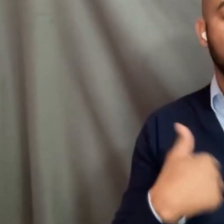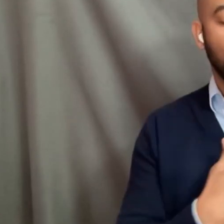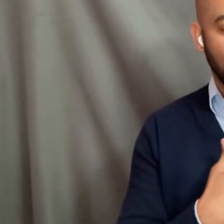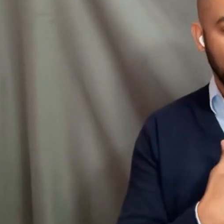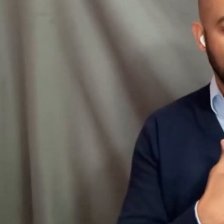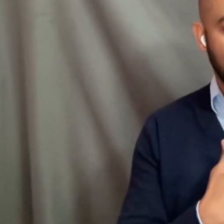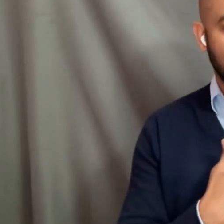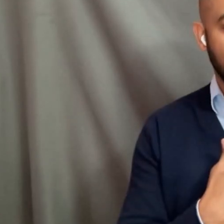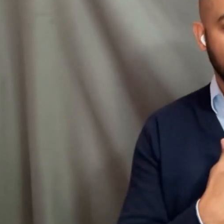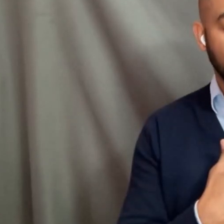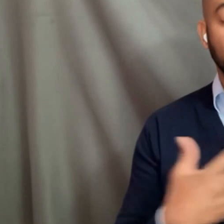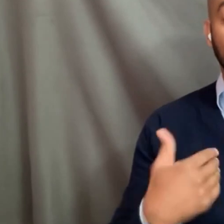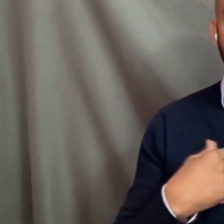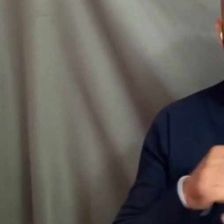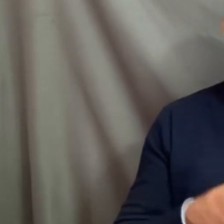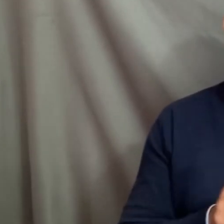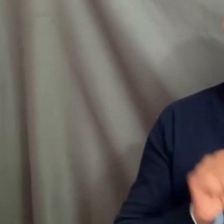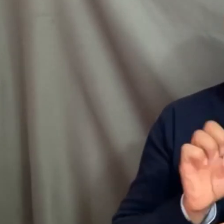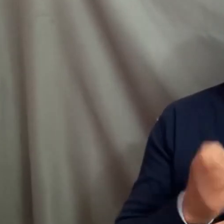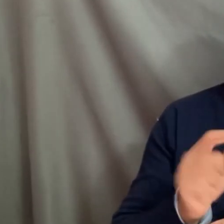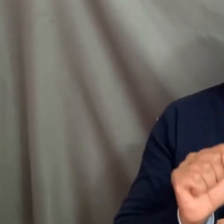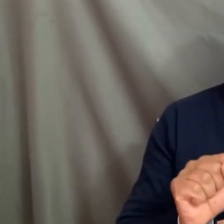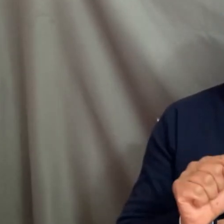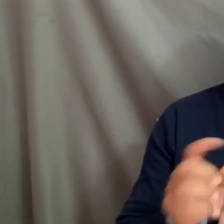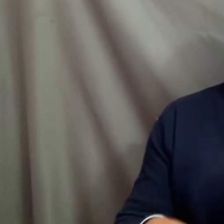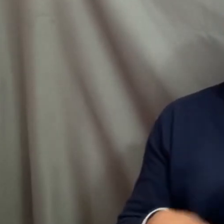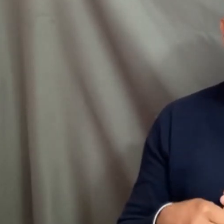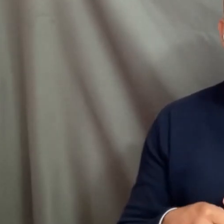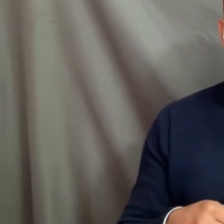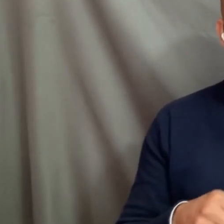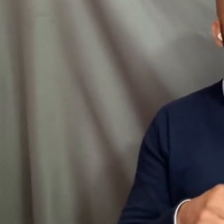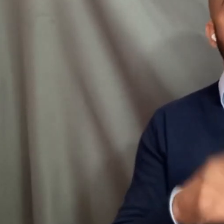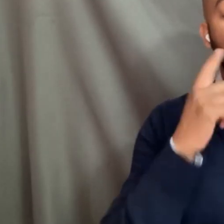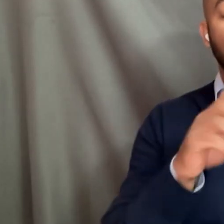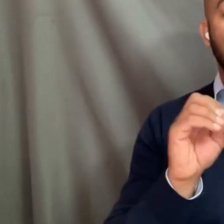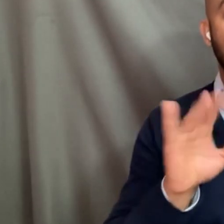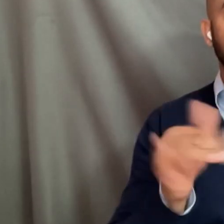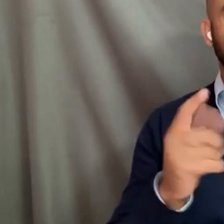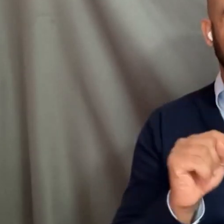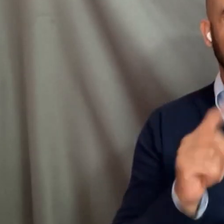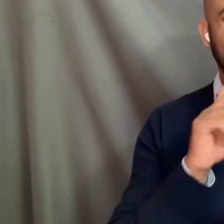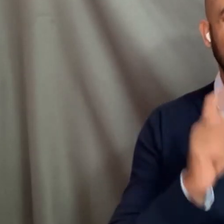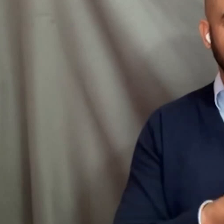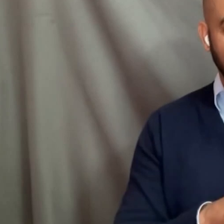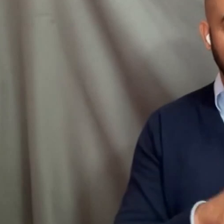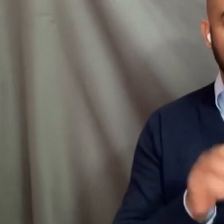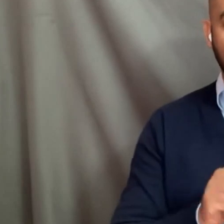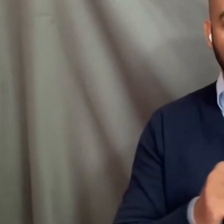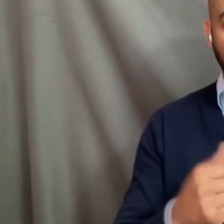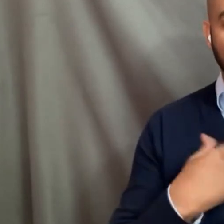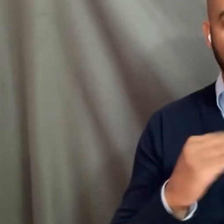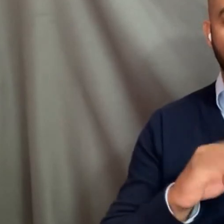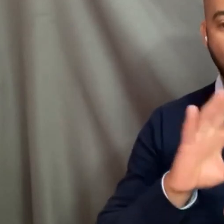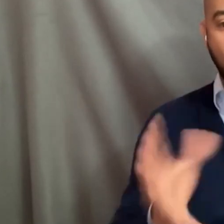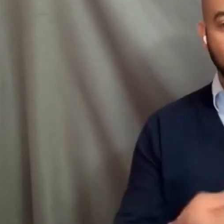we're basically taking in the review text to augment the object detection models to create a more comprehensive alt